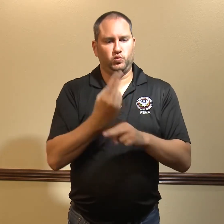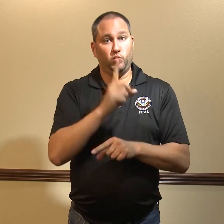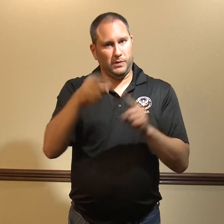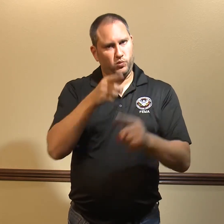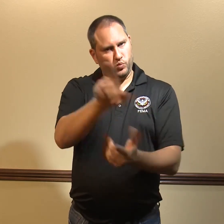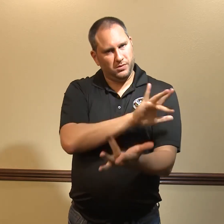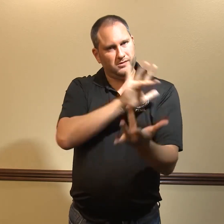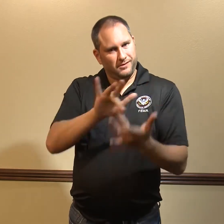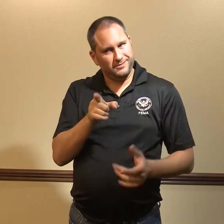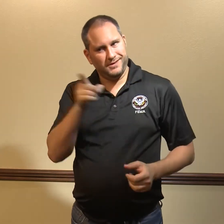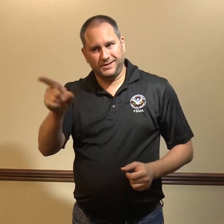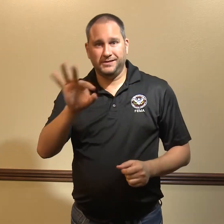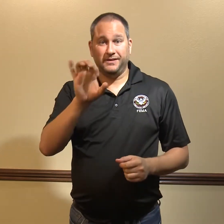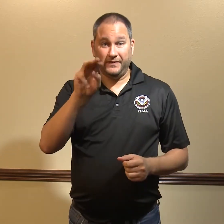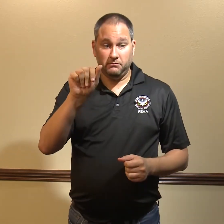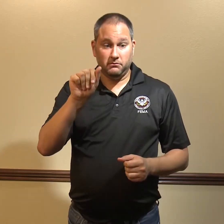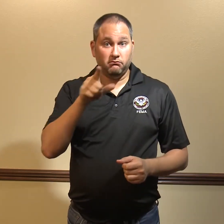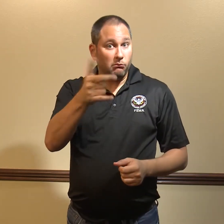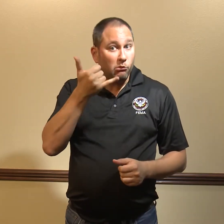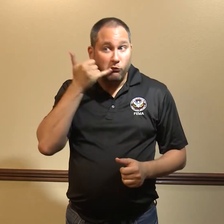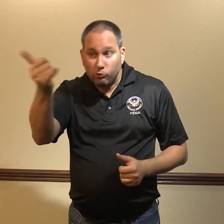registration number that can be used for reference when corresponding with